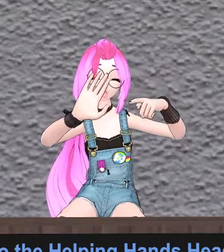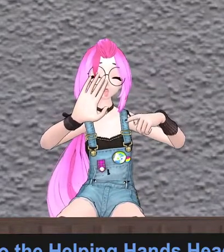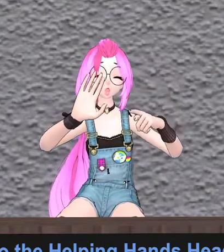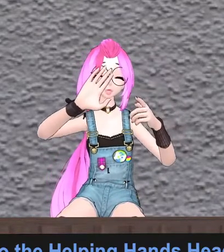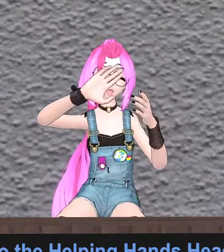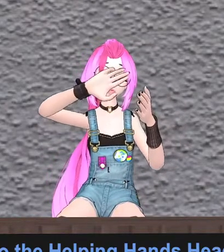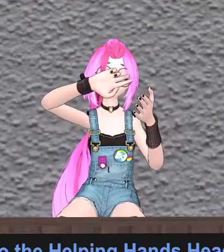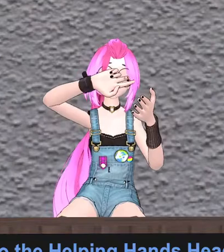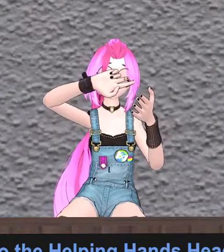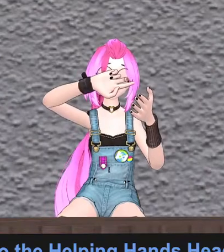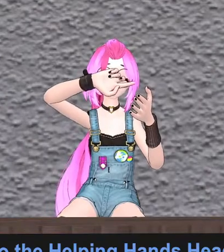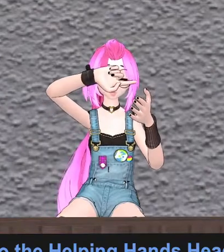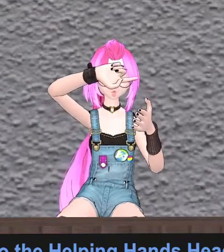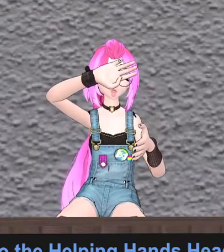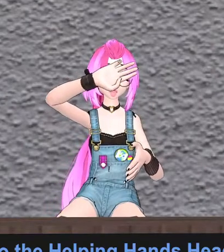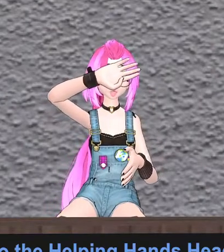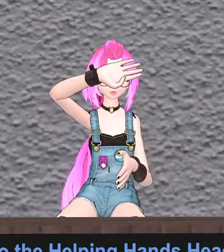your fingers are going to move like